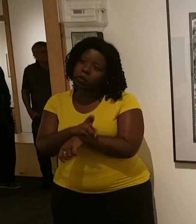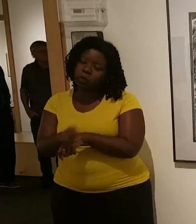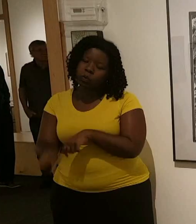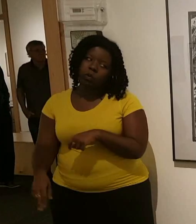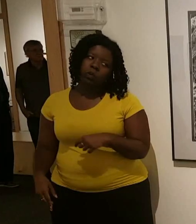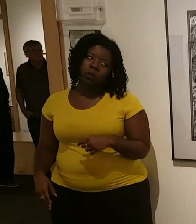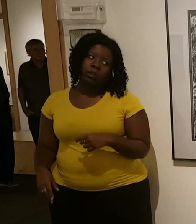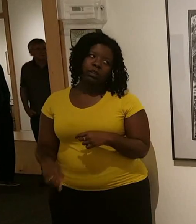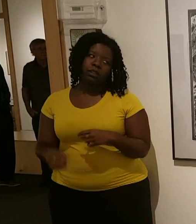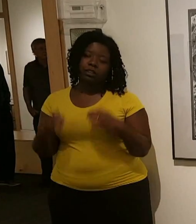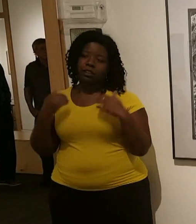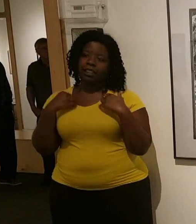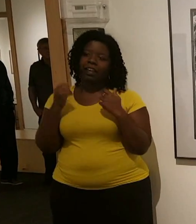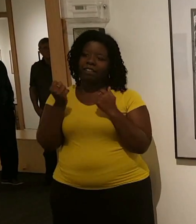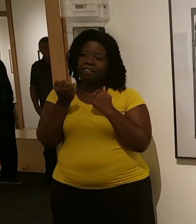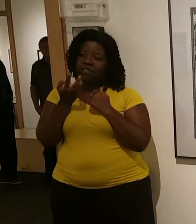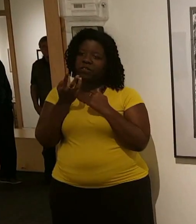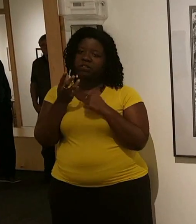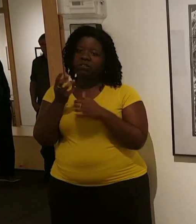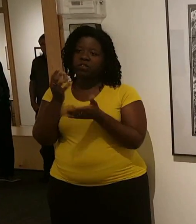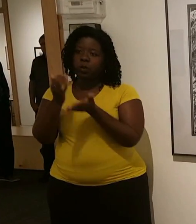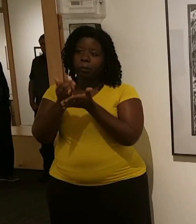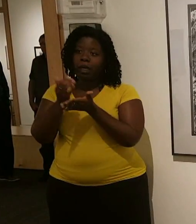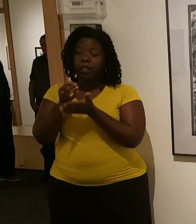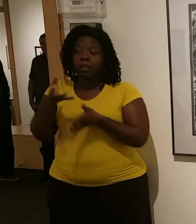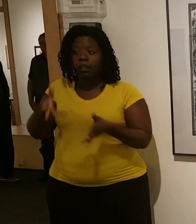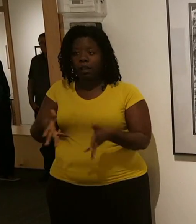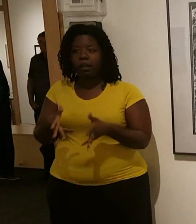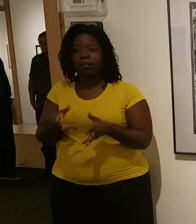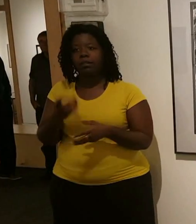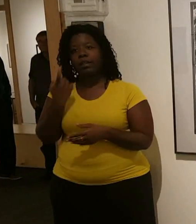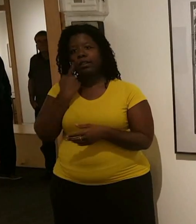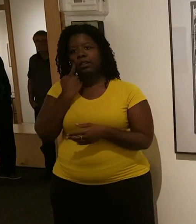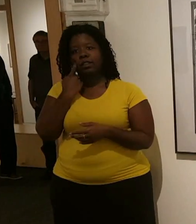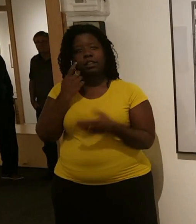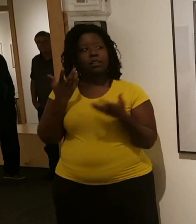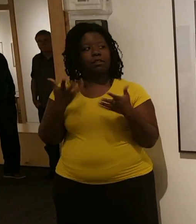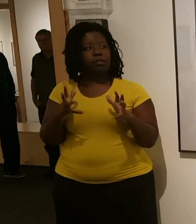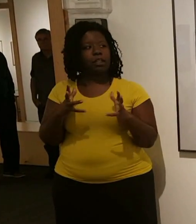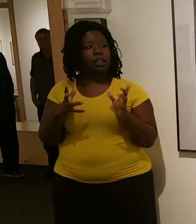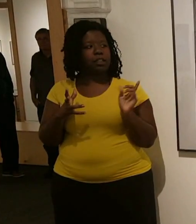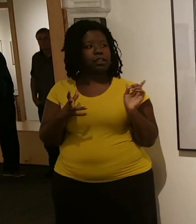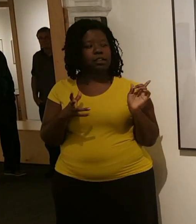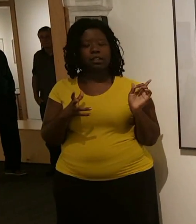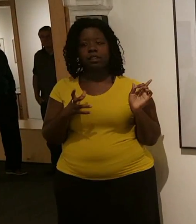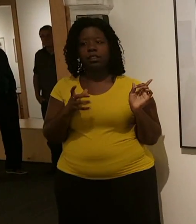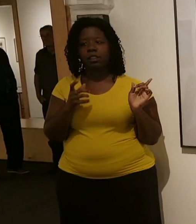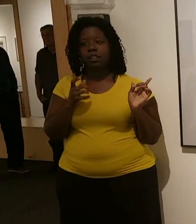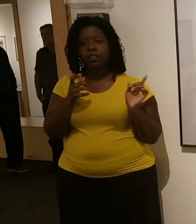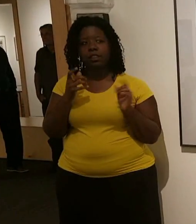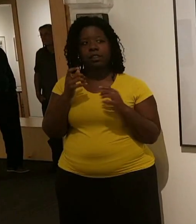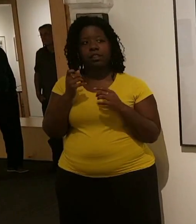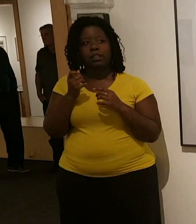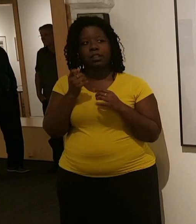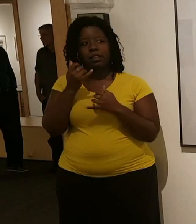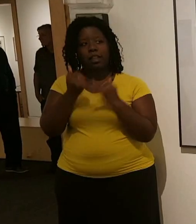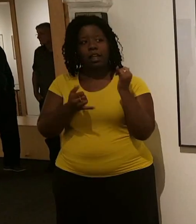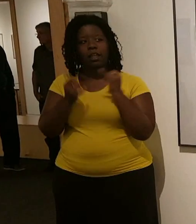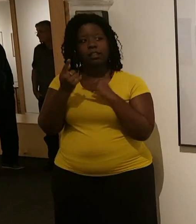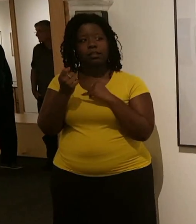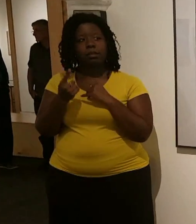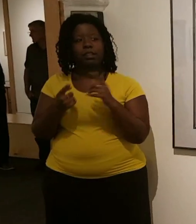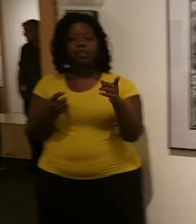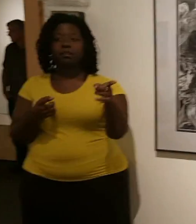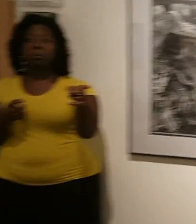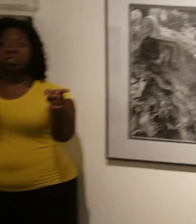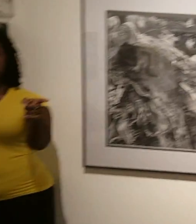ago, but I had a few bottles left and I just finished the last bit of it on this.